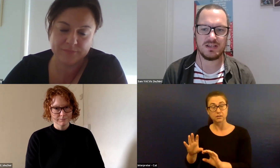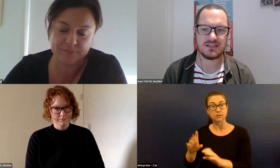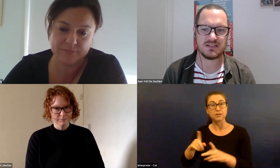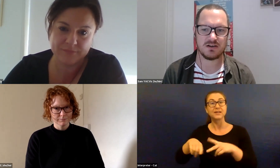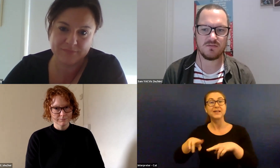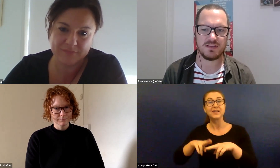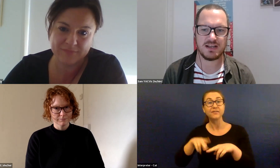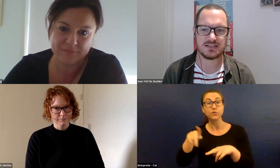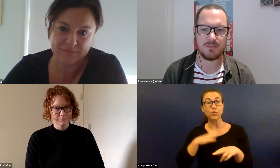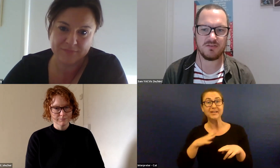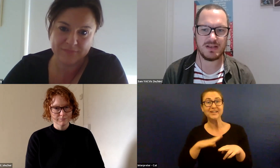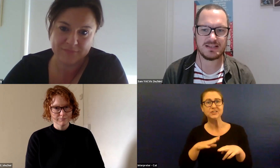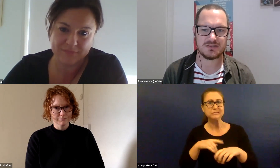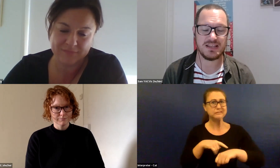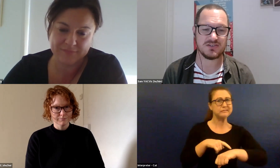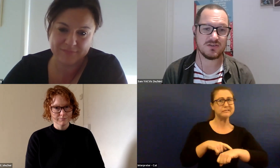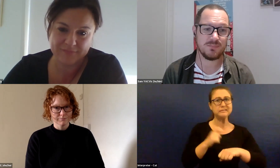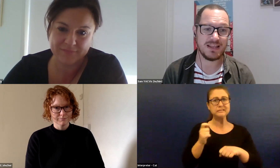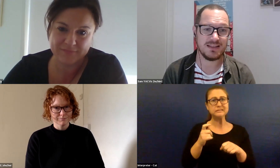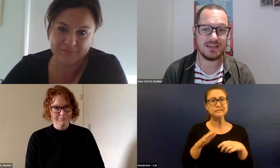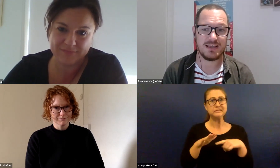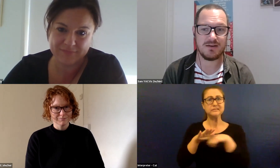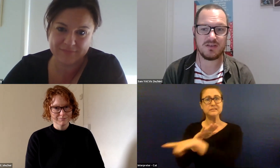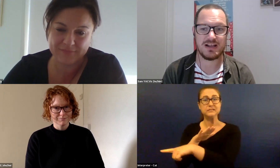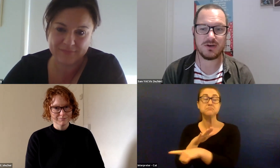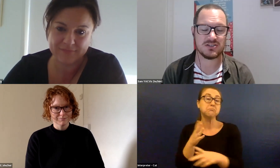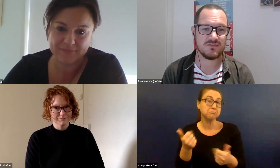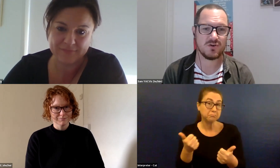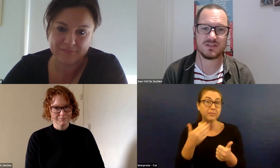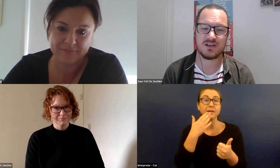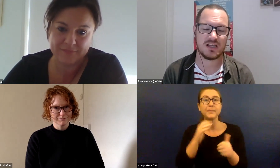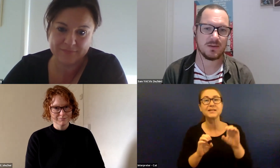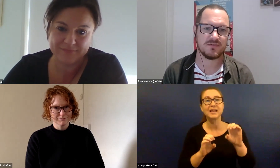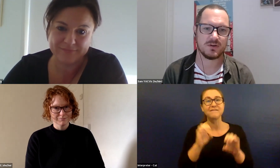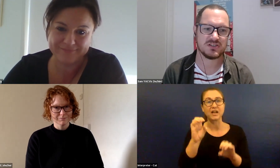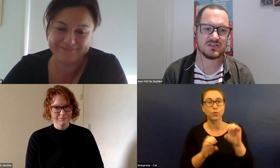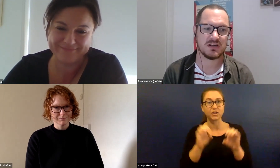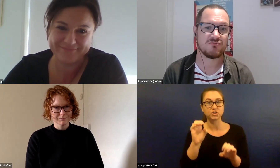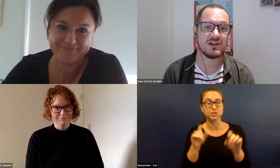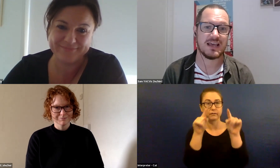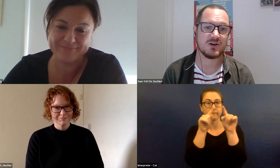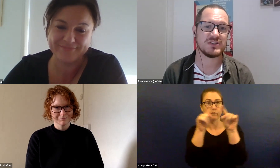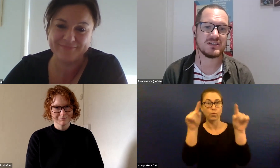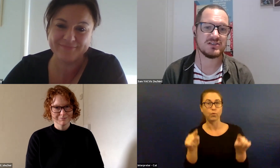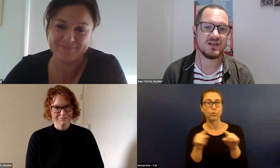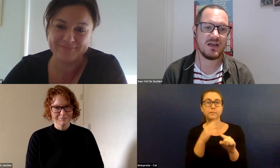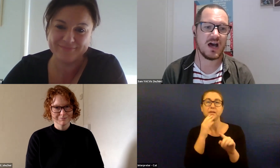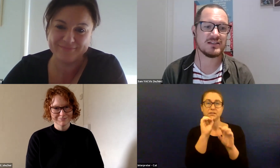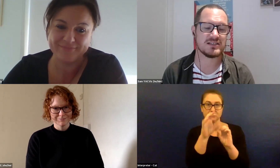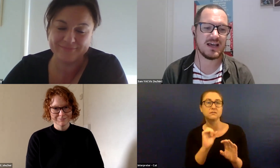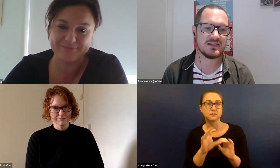you need to duck off in the next couple of minutes, please do complete the evaluation form. There's only a couple of questions, and it really helps us